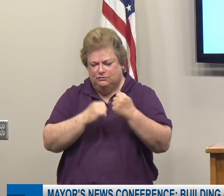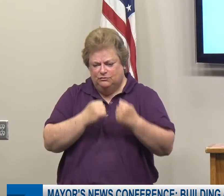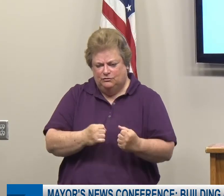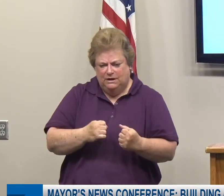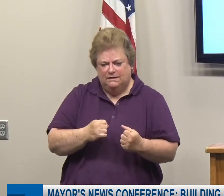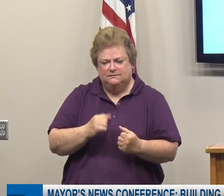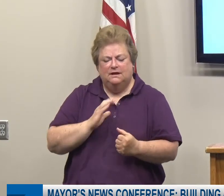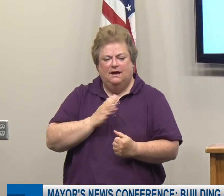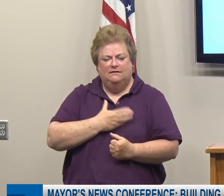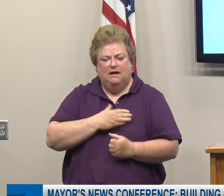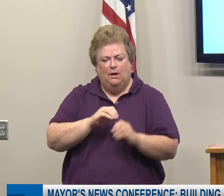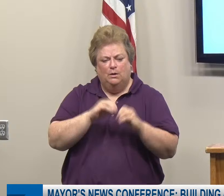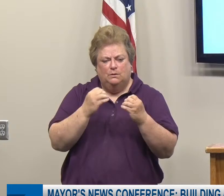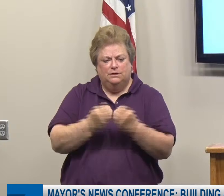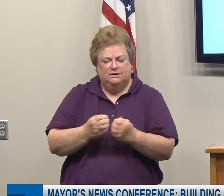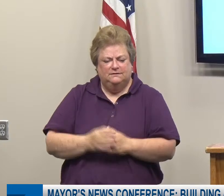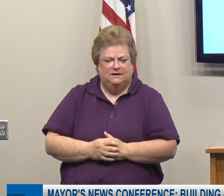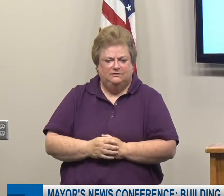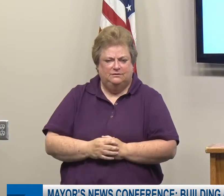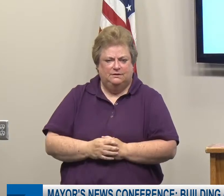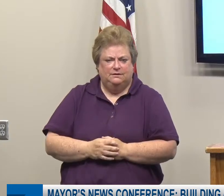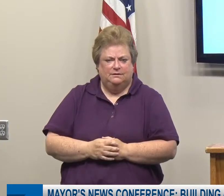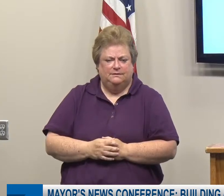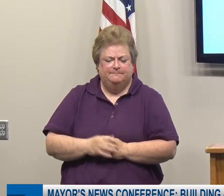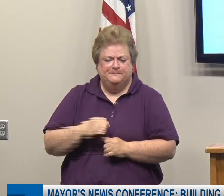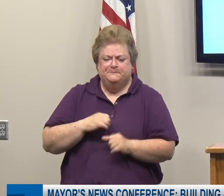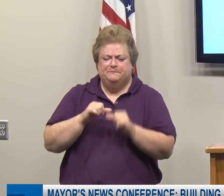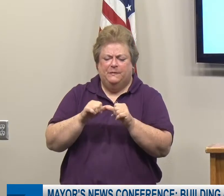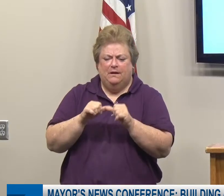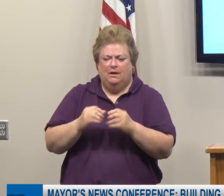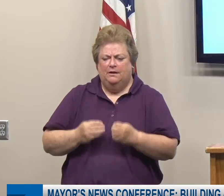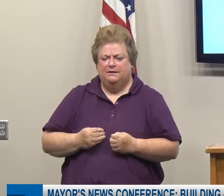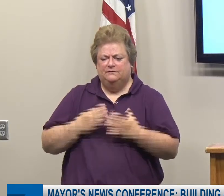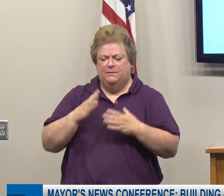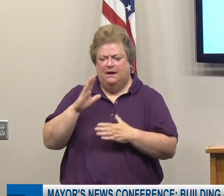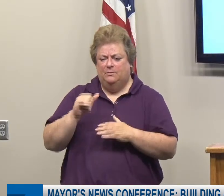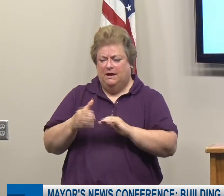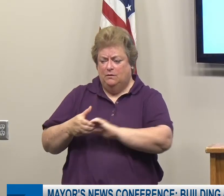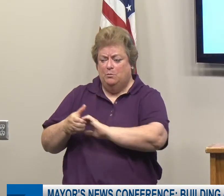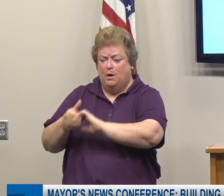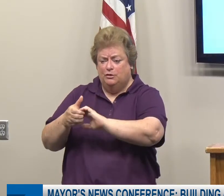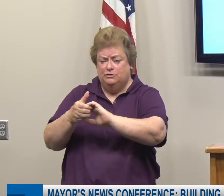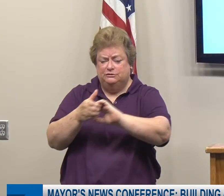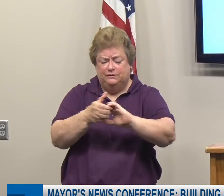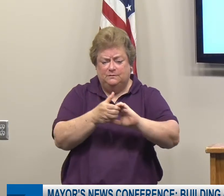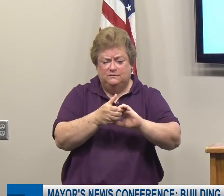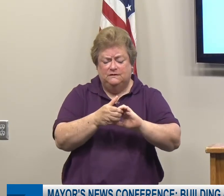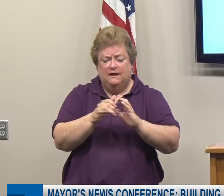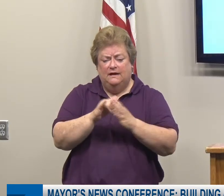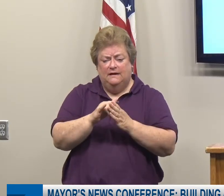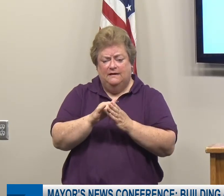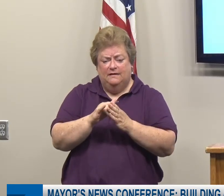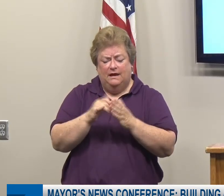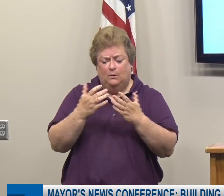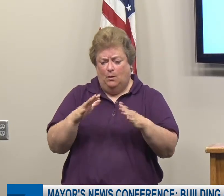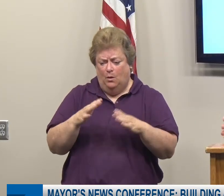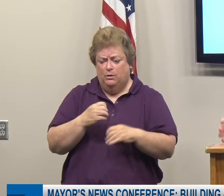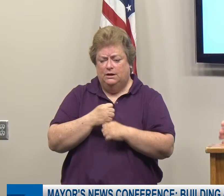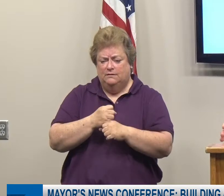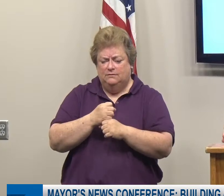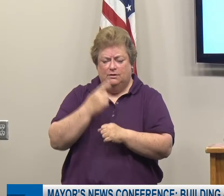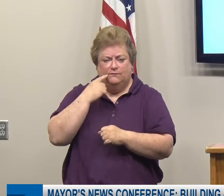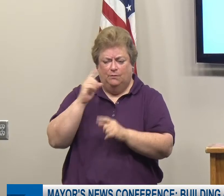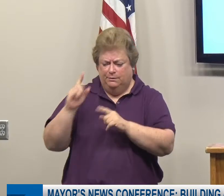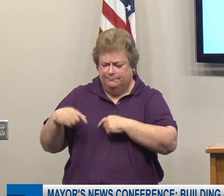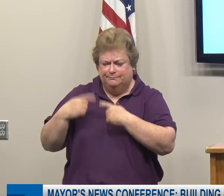of this particular organization, I continue to be inspired by the partnerships that have been formulated for so